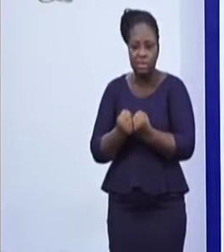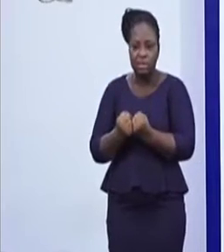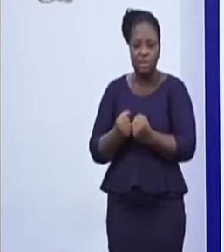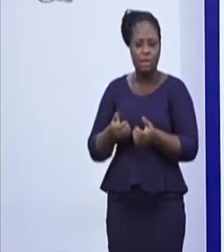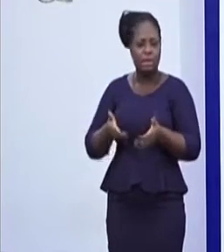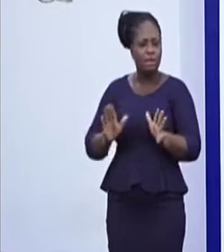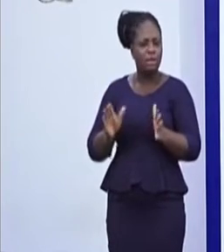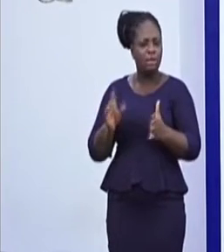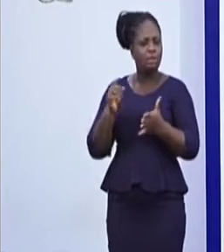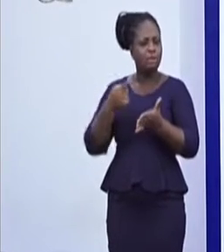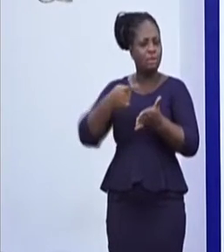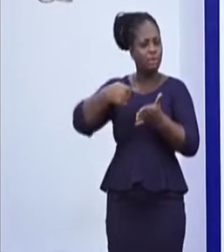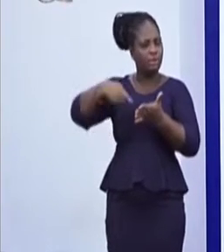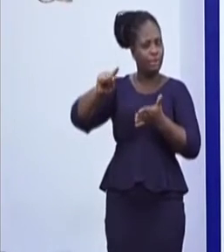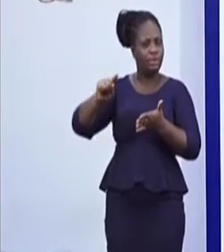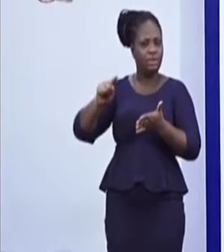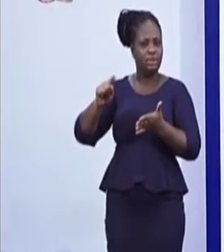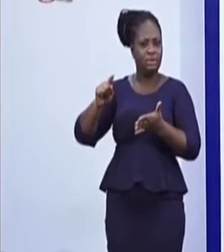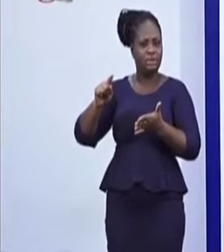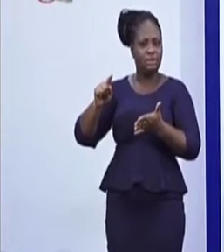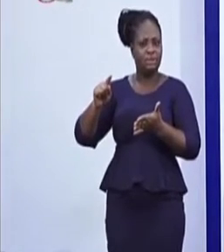correct